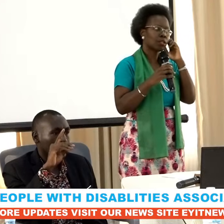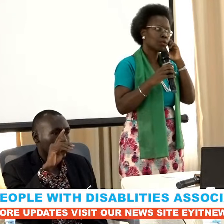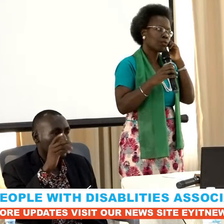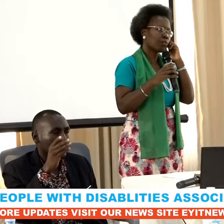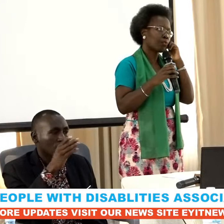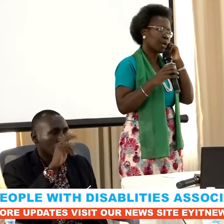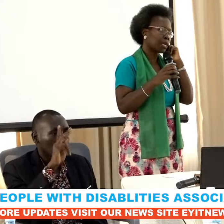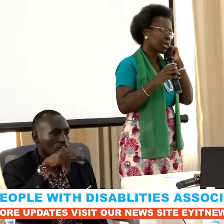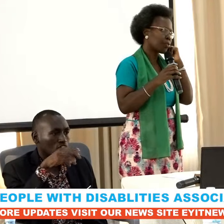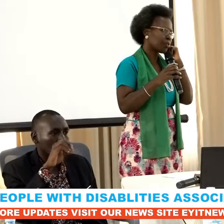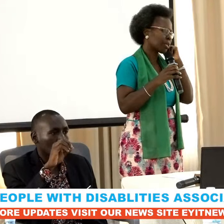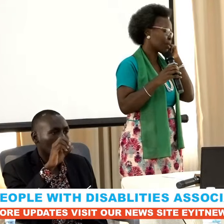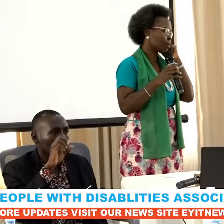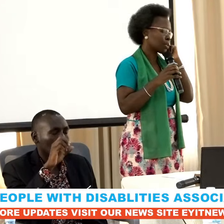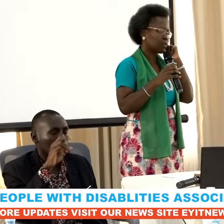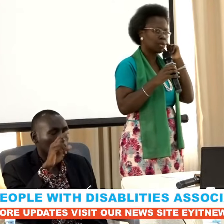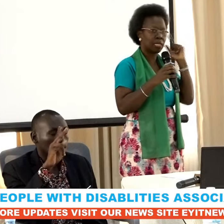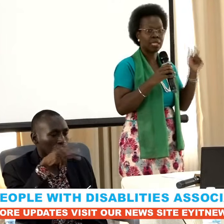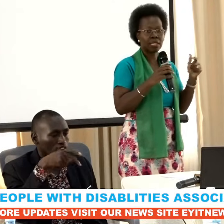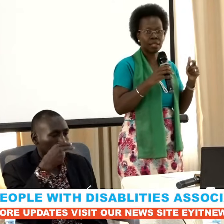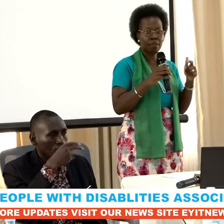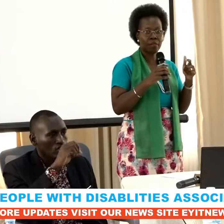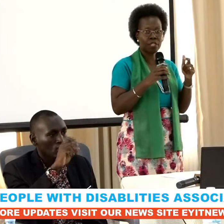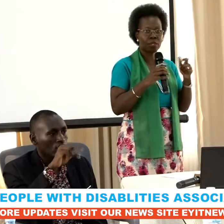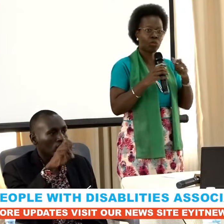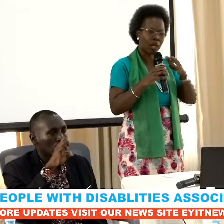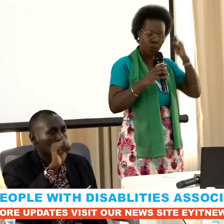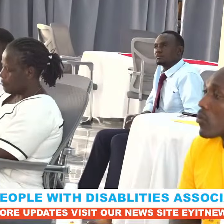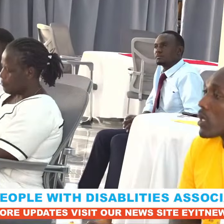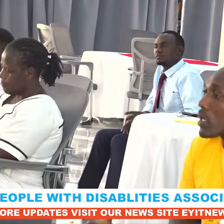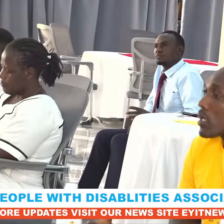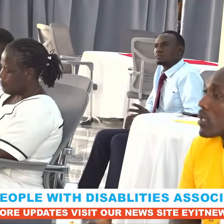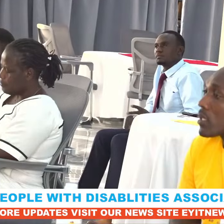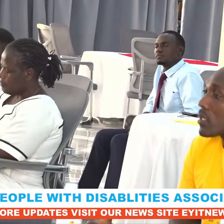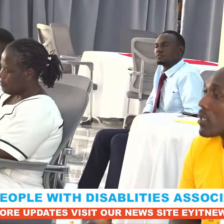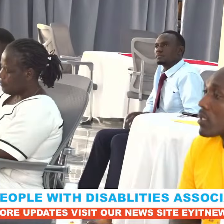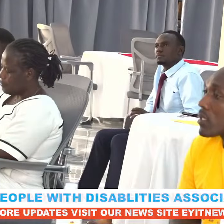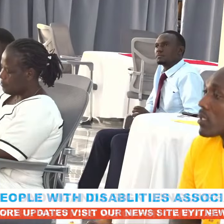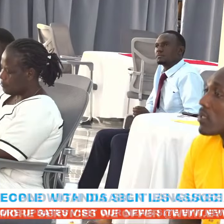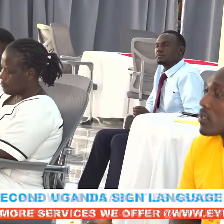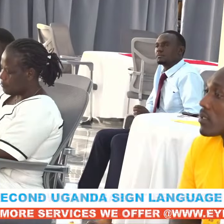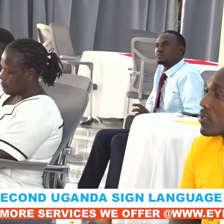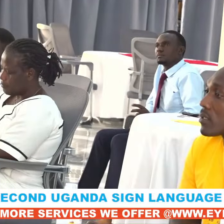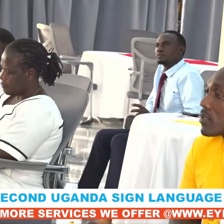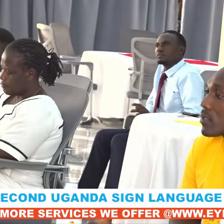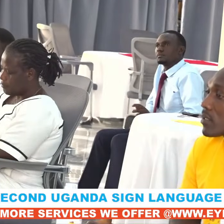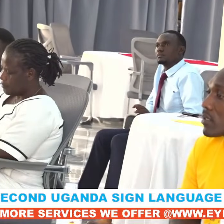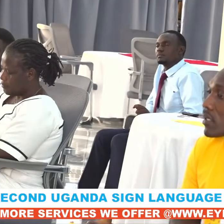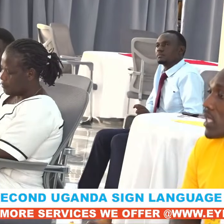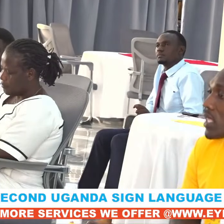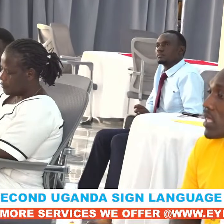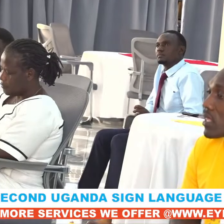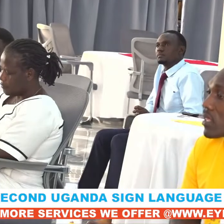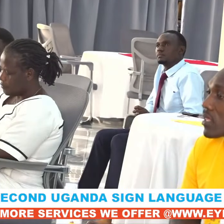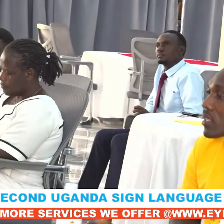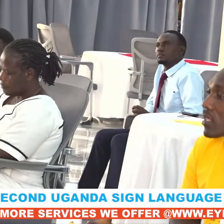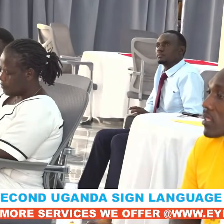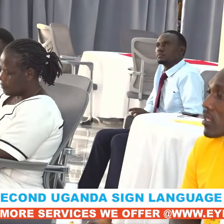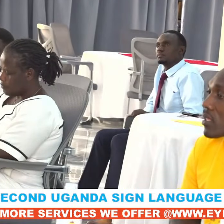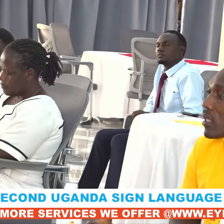just thought of my eardrums, and I thought, couldn't this affect me? So I quickly pulled it out. So we